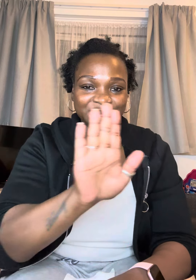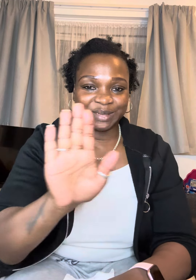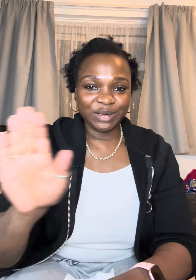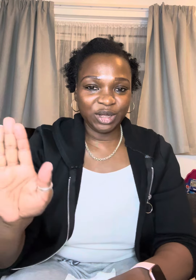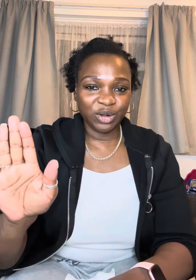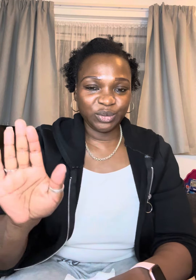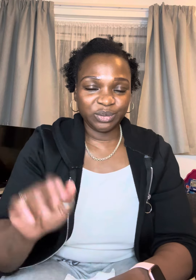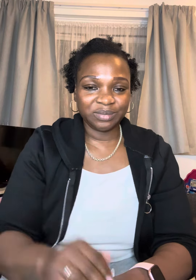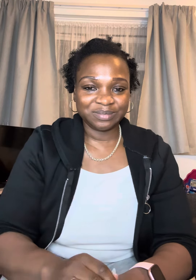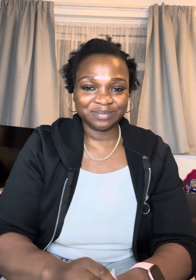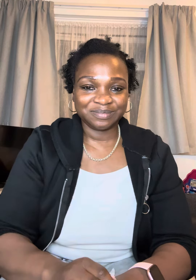no,